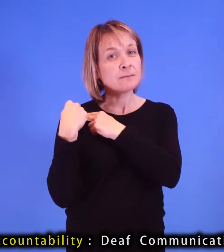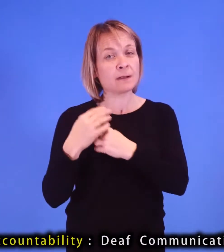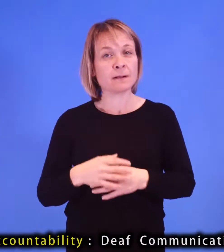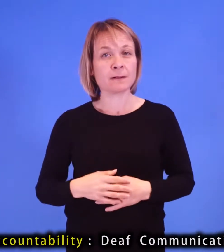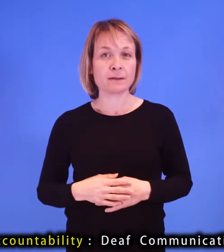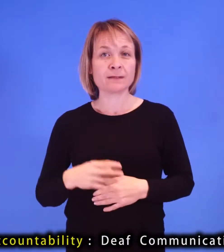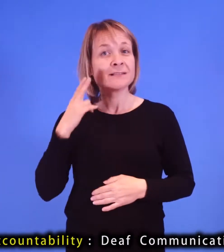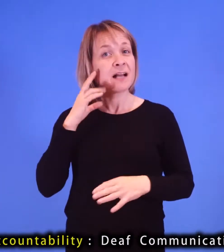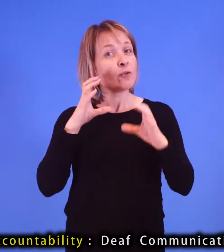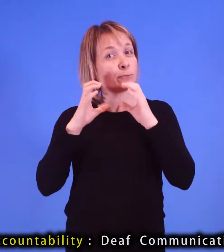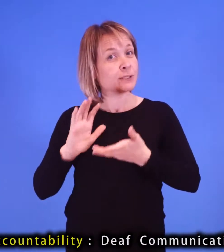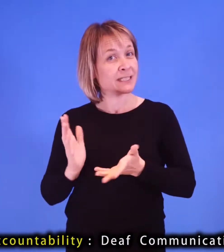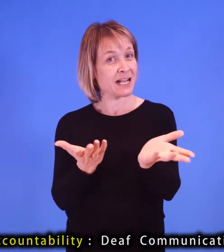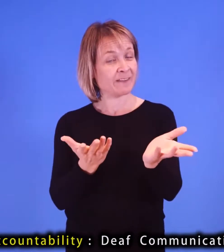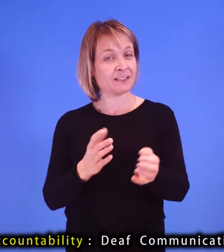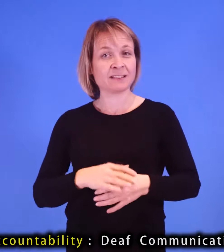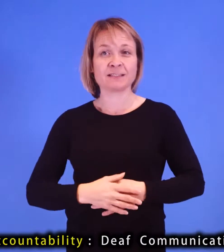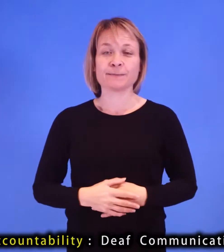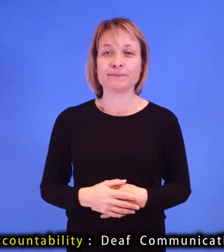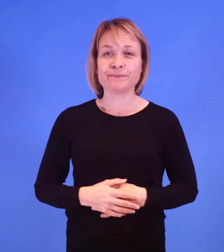Accountability. Deaf Communication Service.